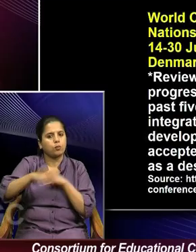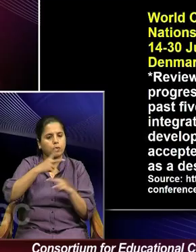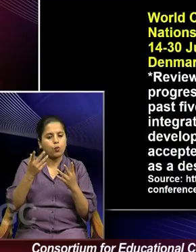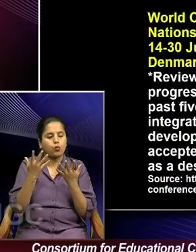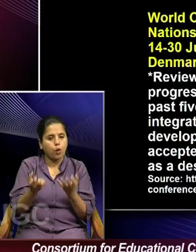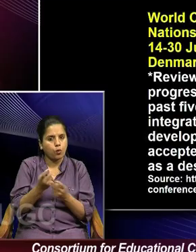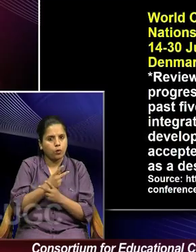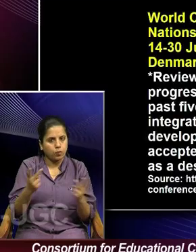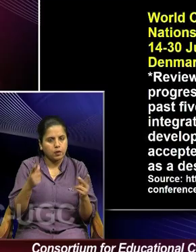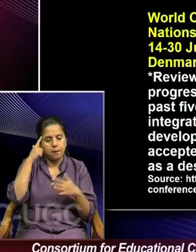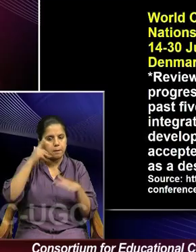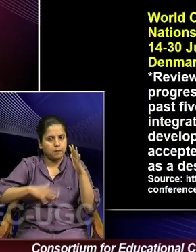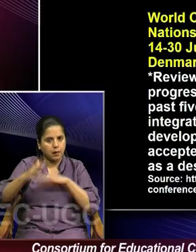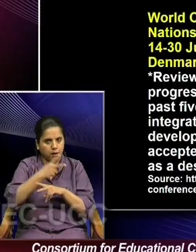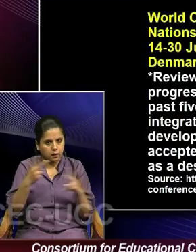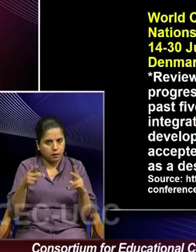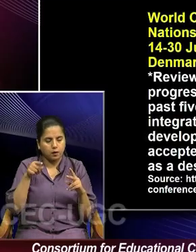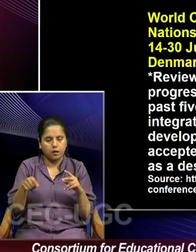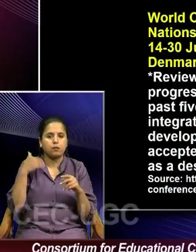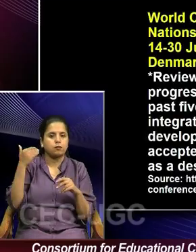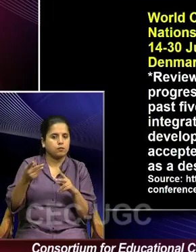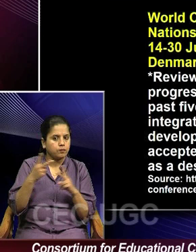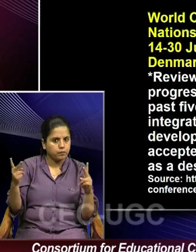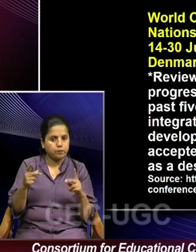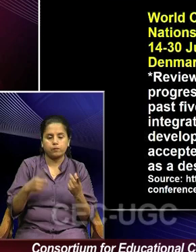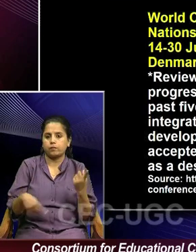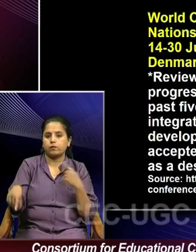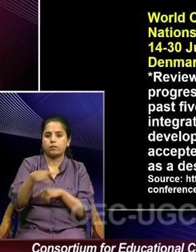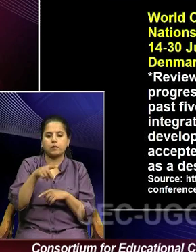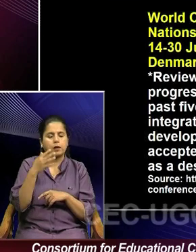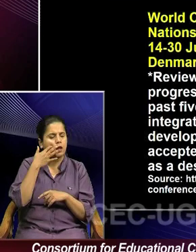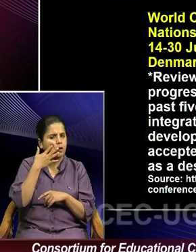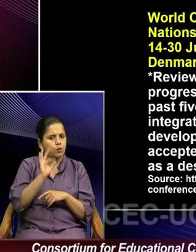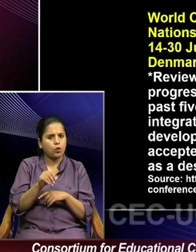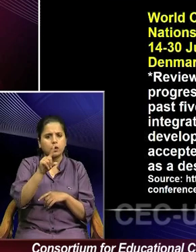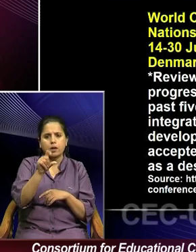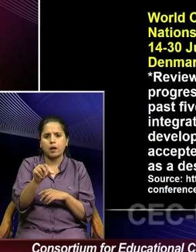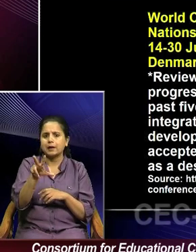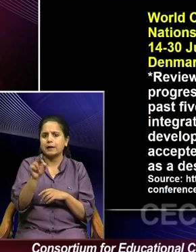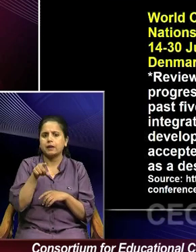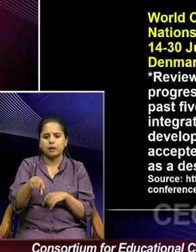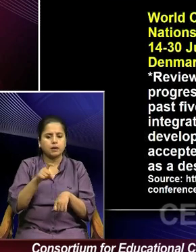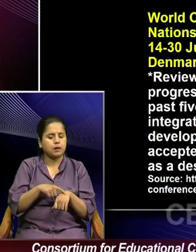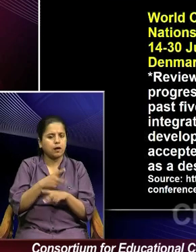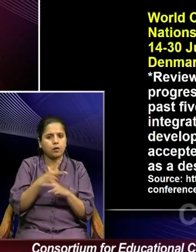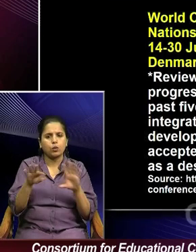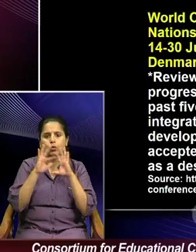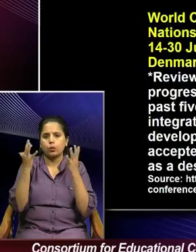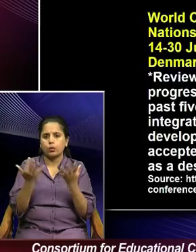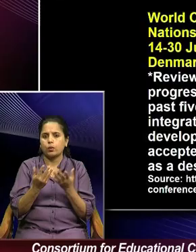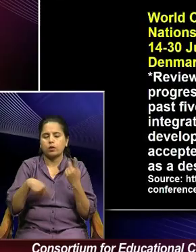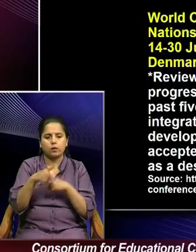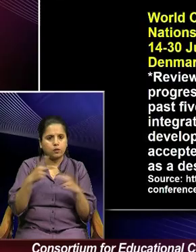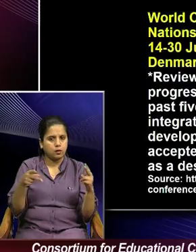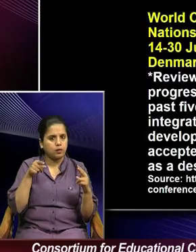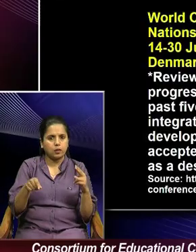desirable planning objective. And again, this becomes very important that 1980s is the time when the world